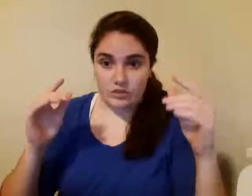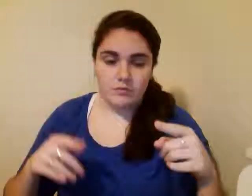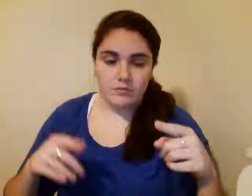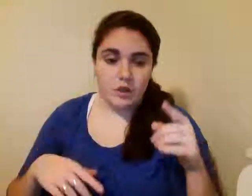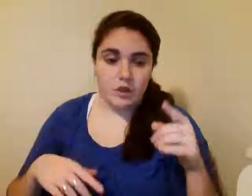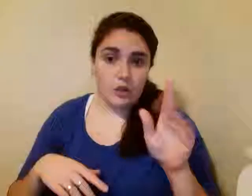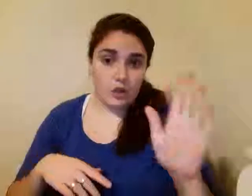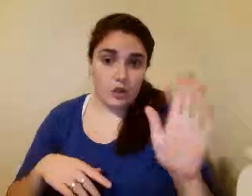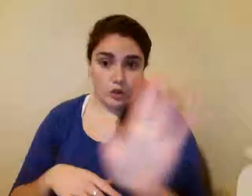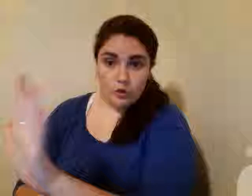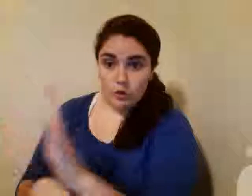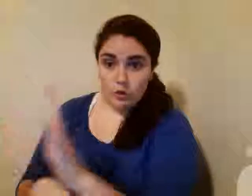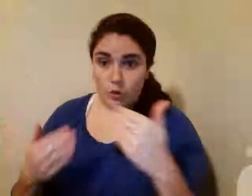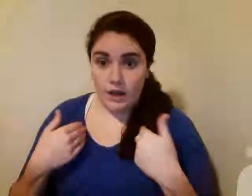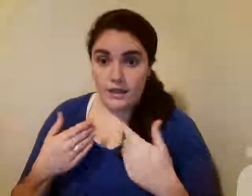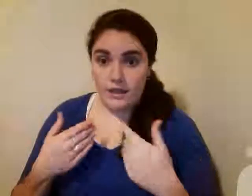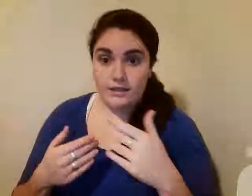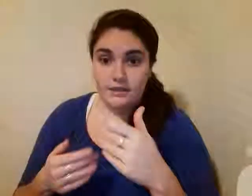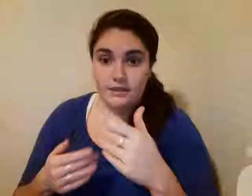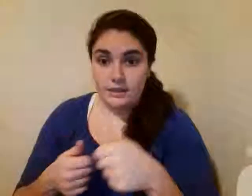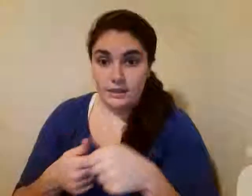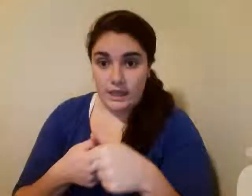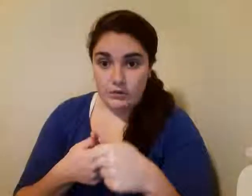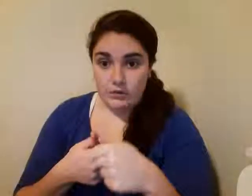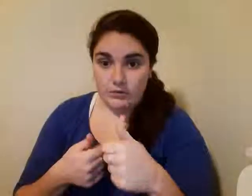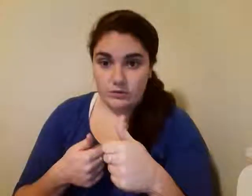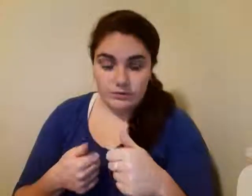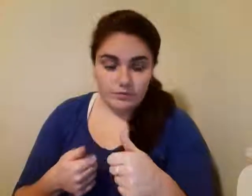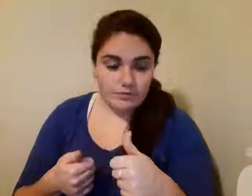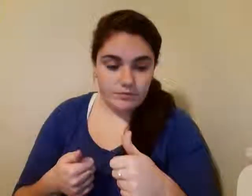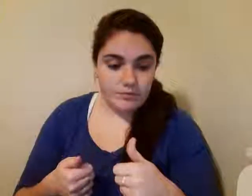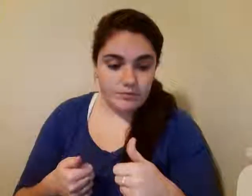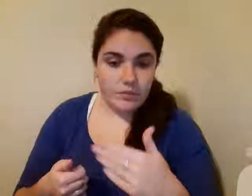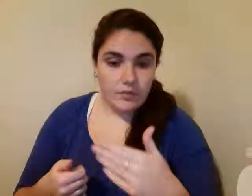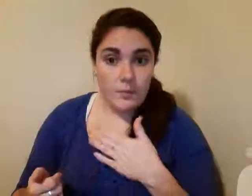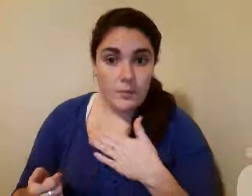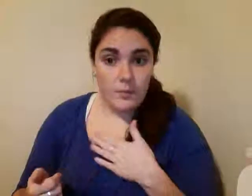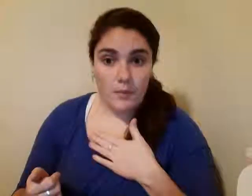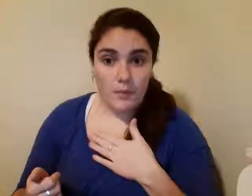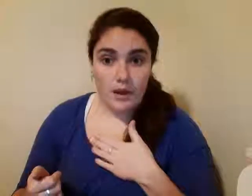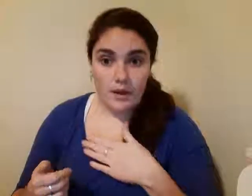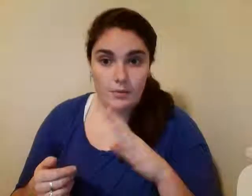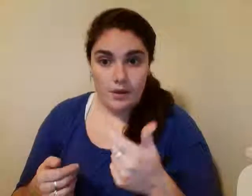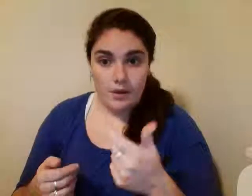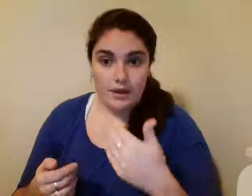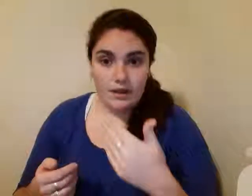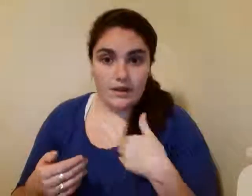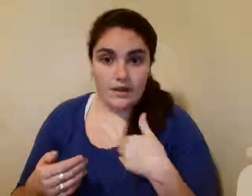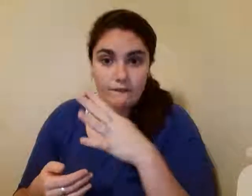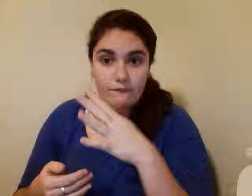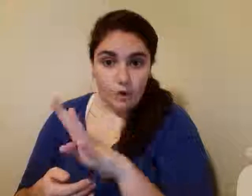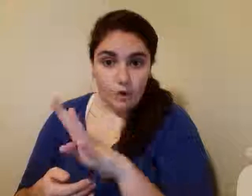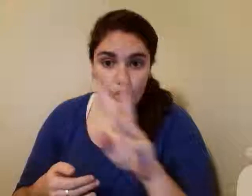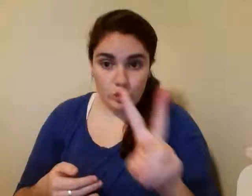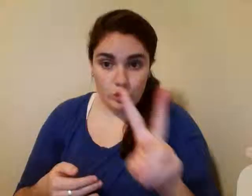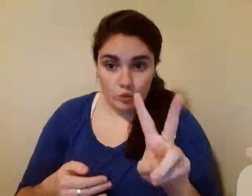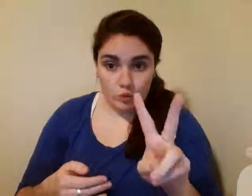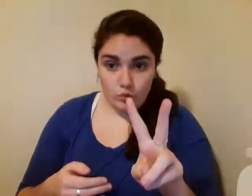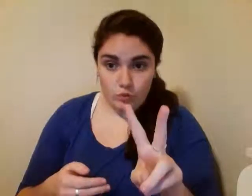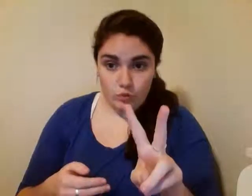it has 22 at the top. That is not how much this bag is worth. It's how many coins are in this bag. That way when you go